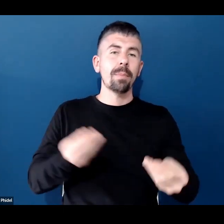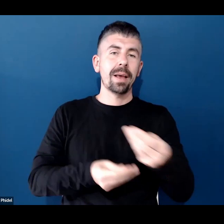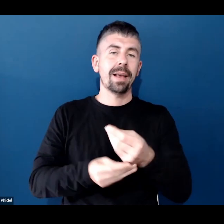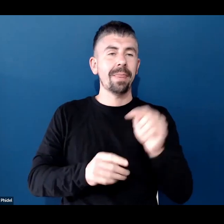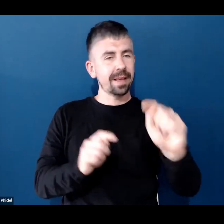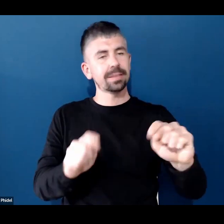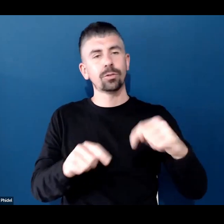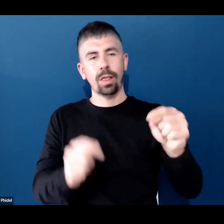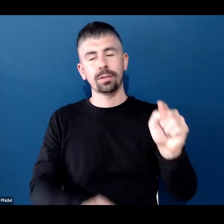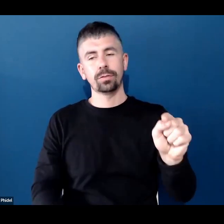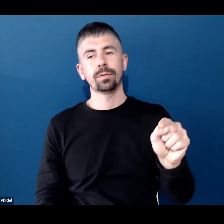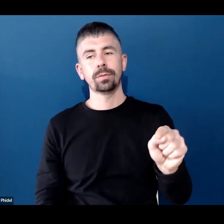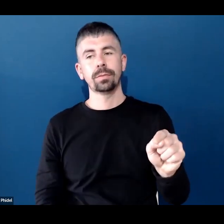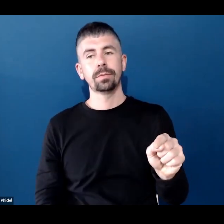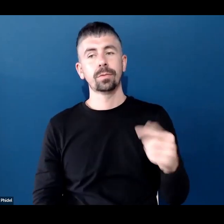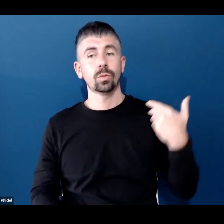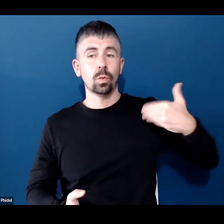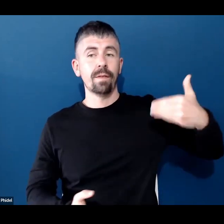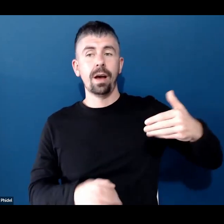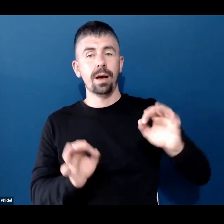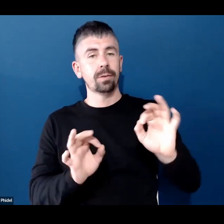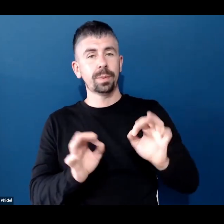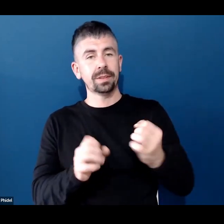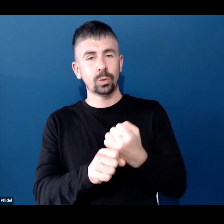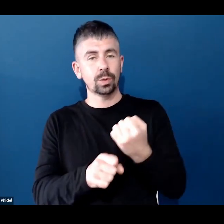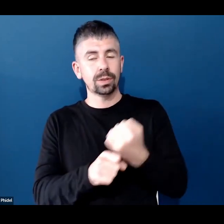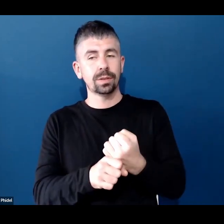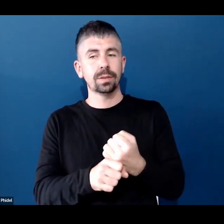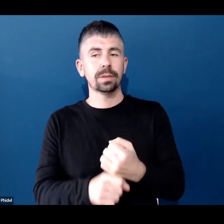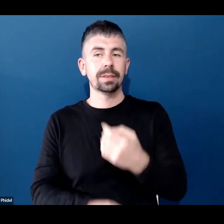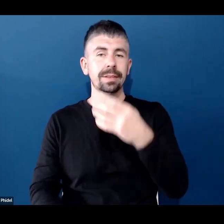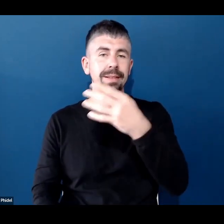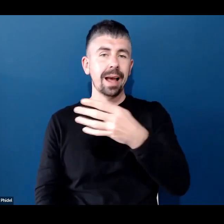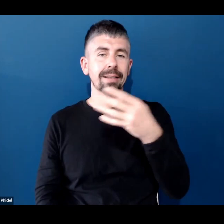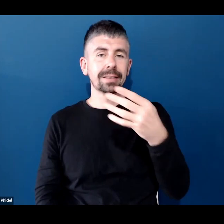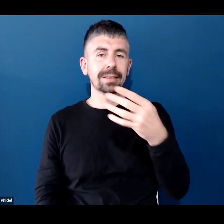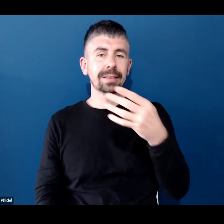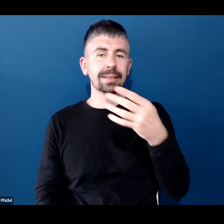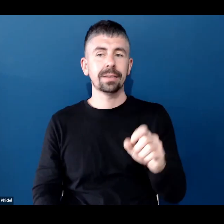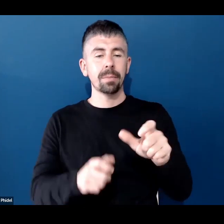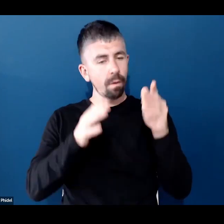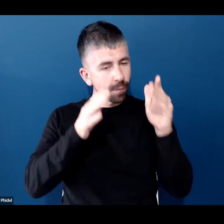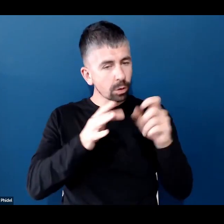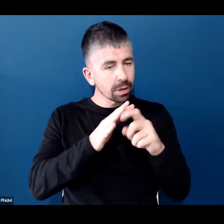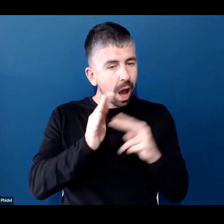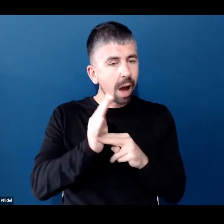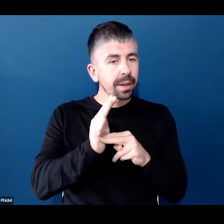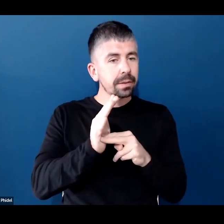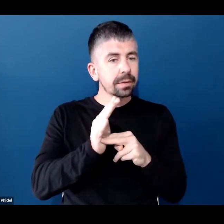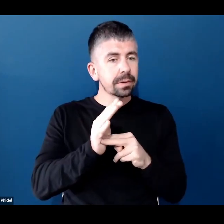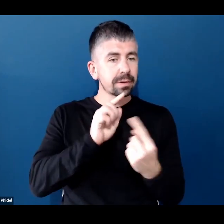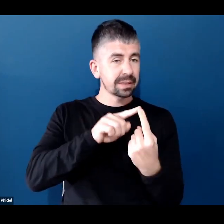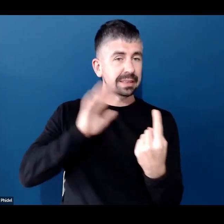growthers. No one is doing that. 99% of green growth arguments focus on carbon. Then, okay, let's